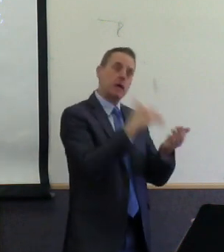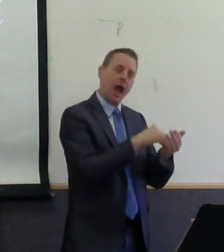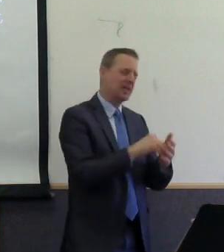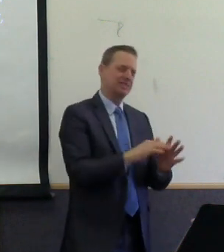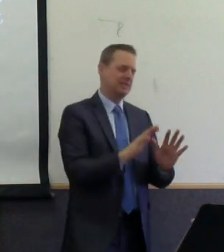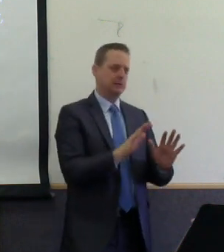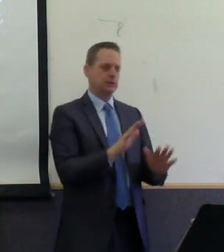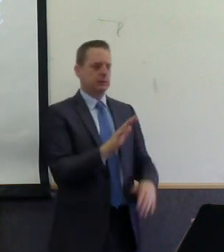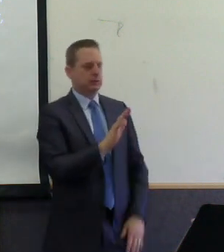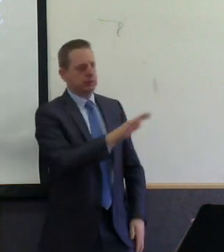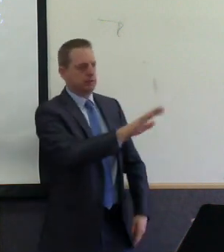good.